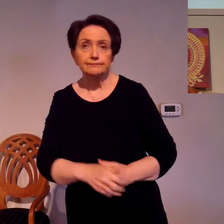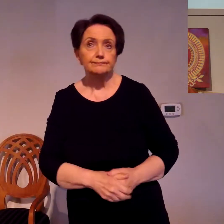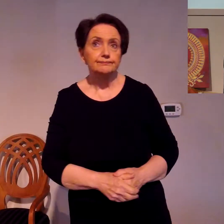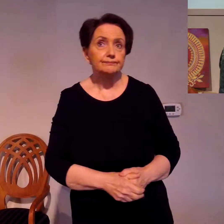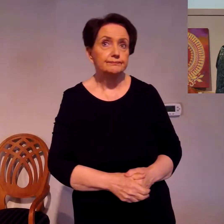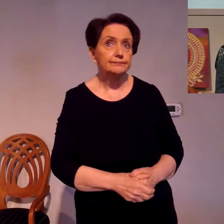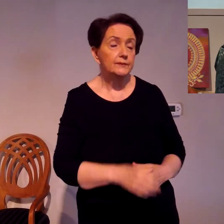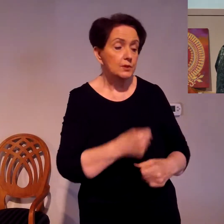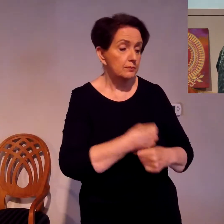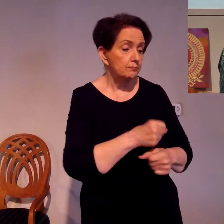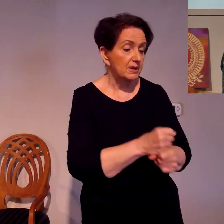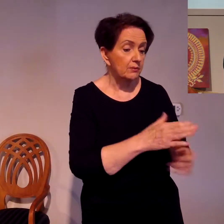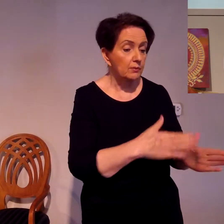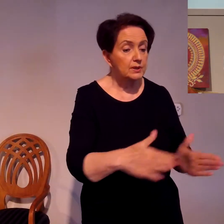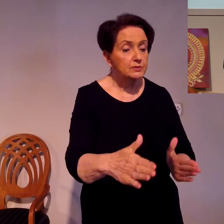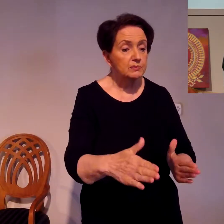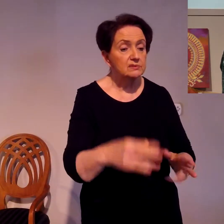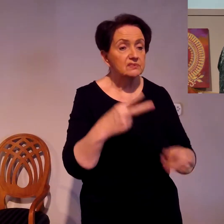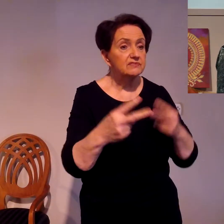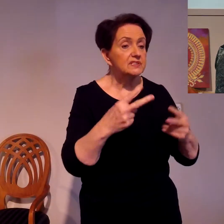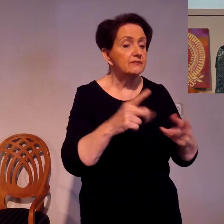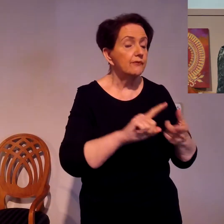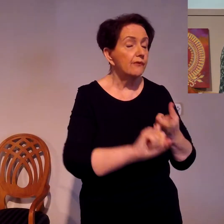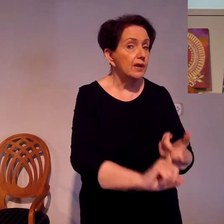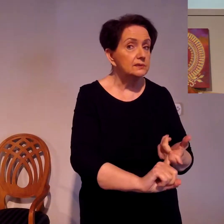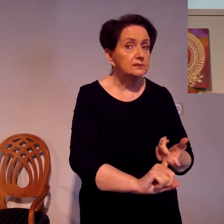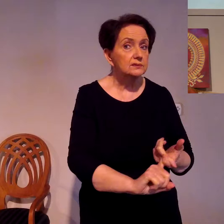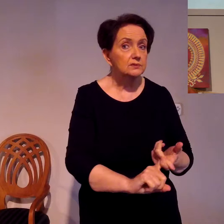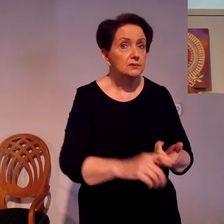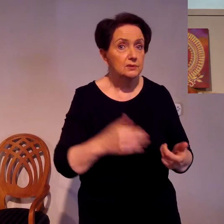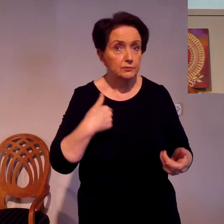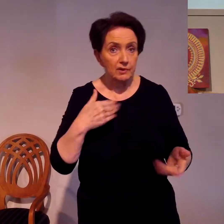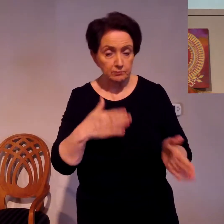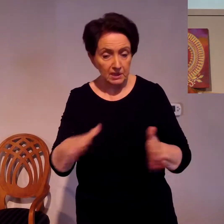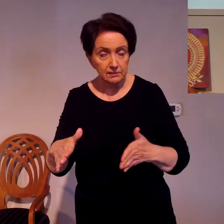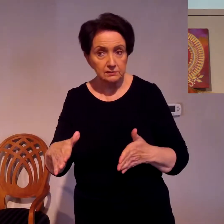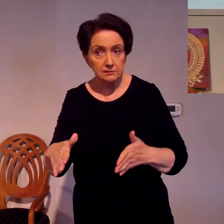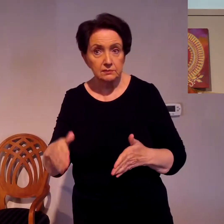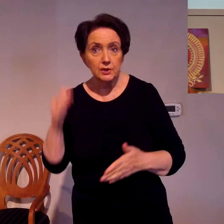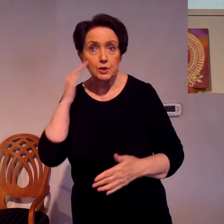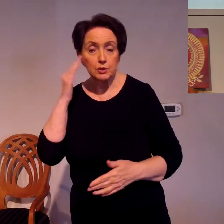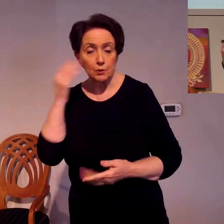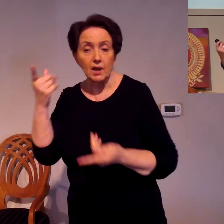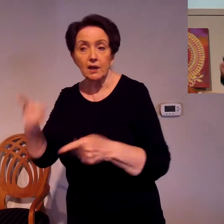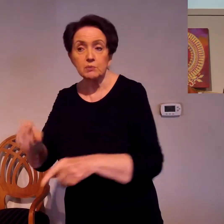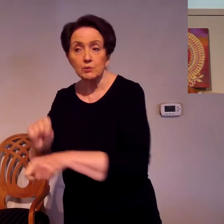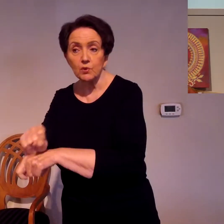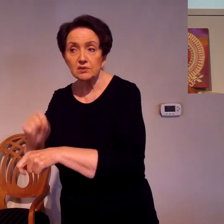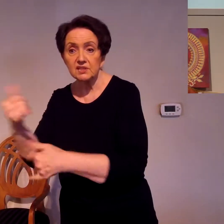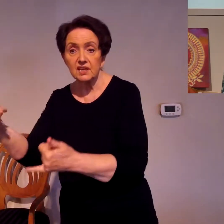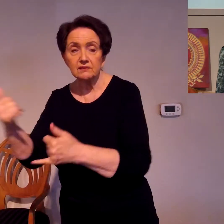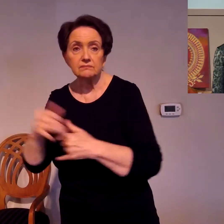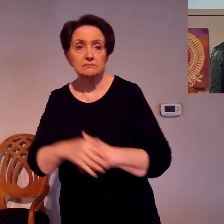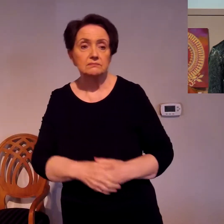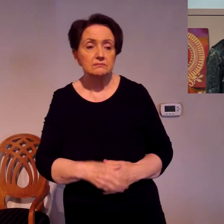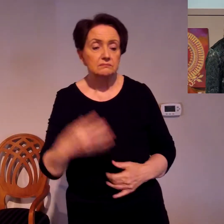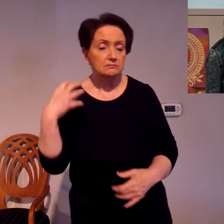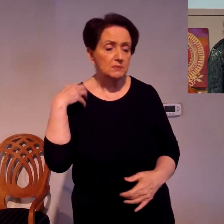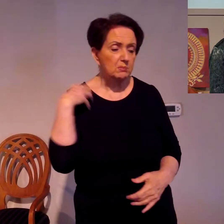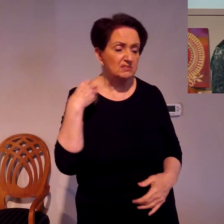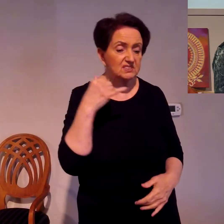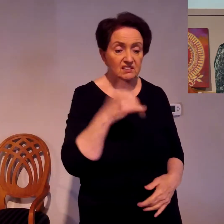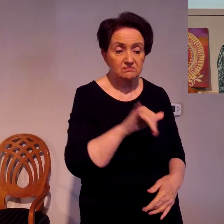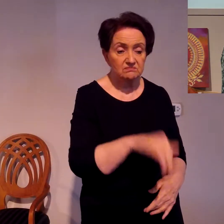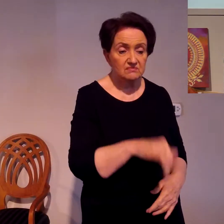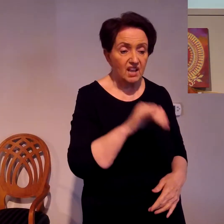Did we make arrangements to go visit the friends? Do we have what happened at work today? My boss said this, now I have to do this